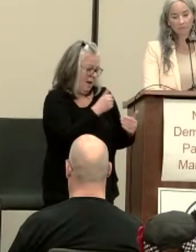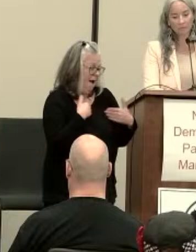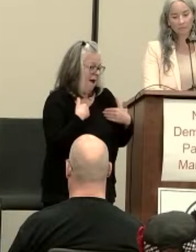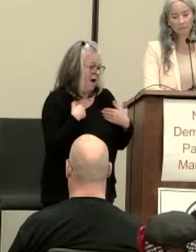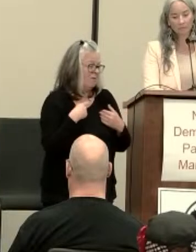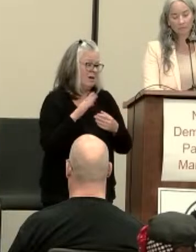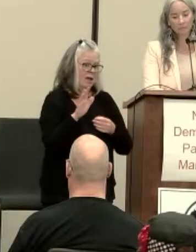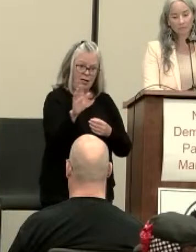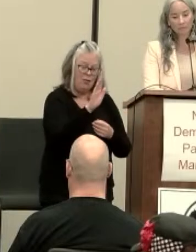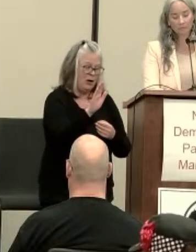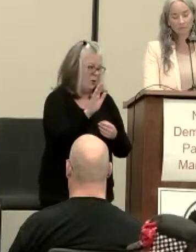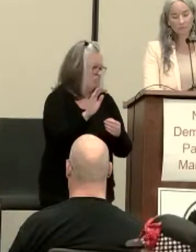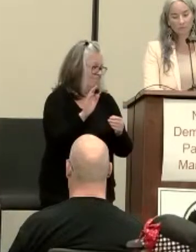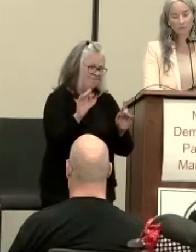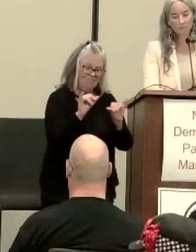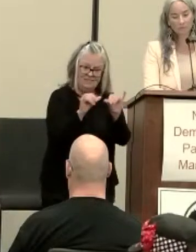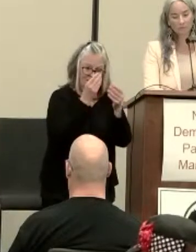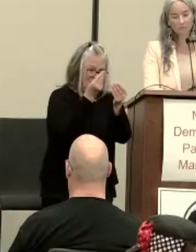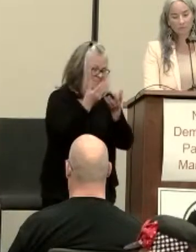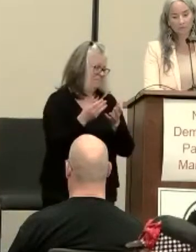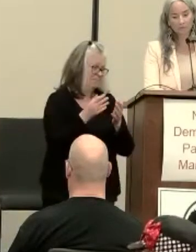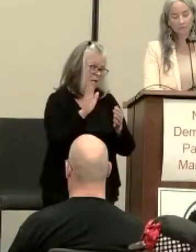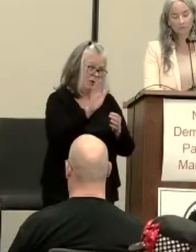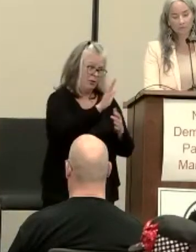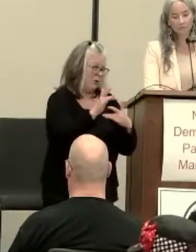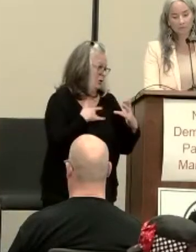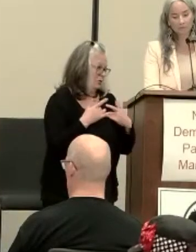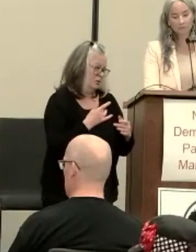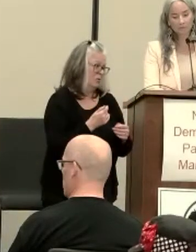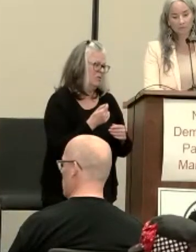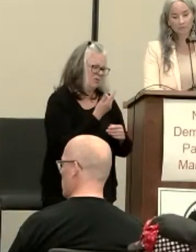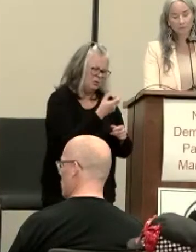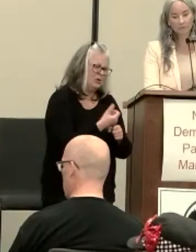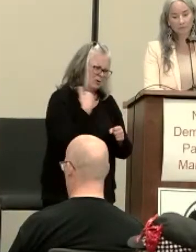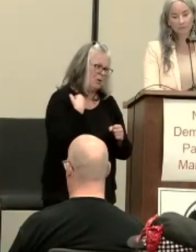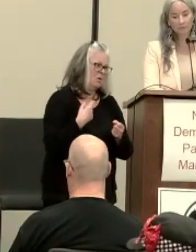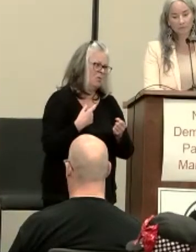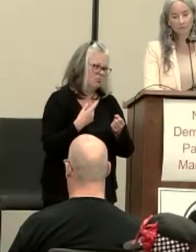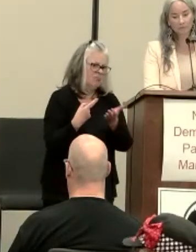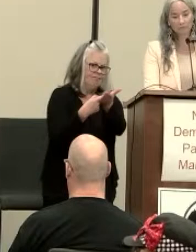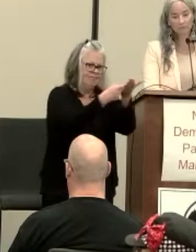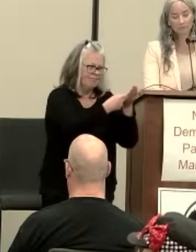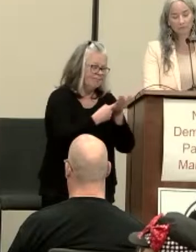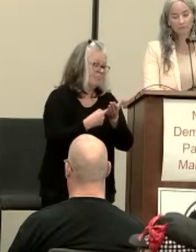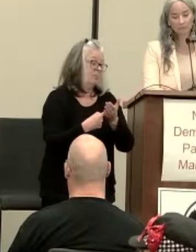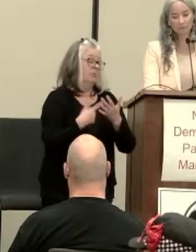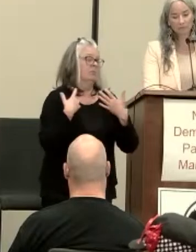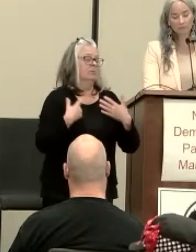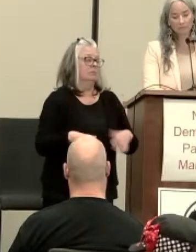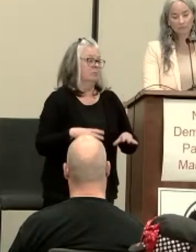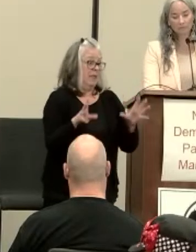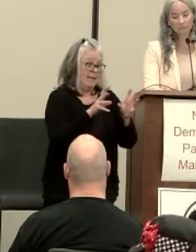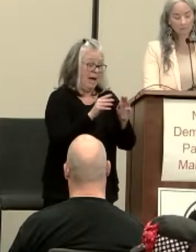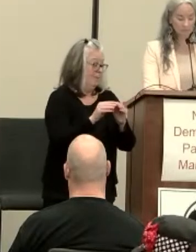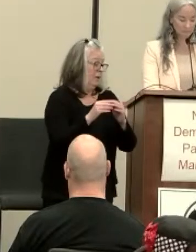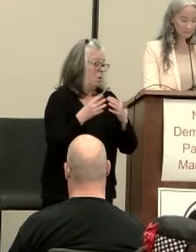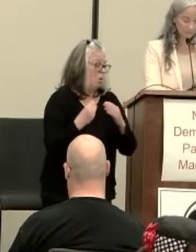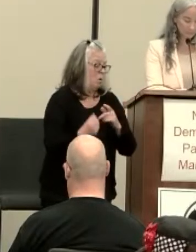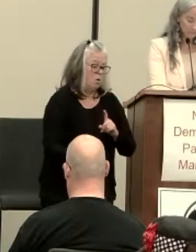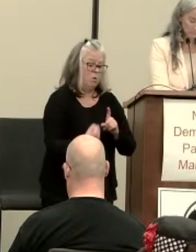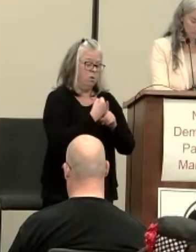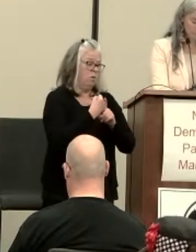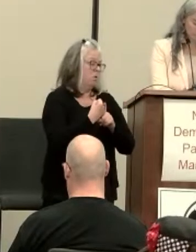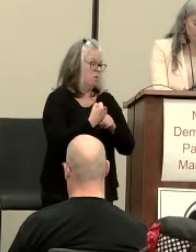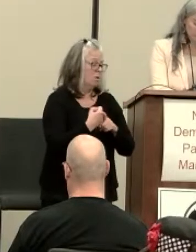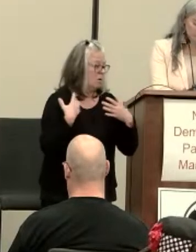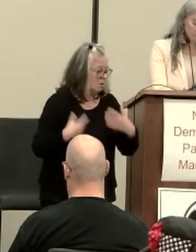this exact concern to us a number of years ago. And it was one of the most moving and powerful meetings that I've ever had as an